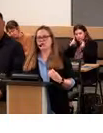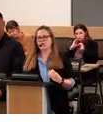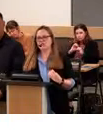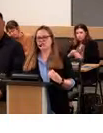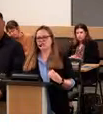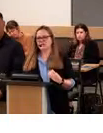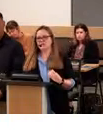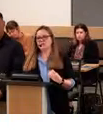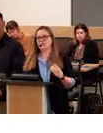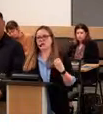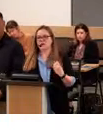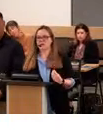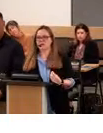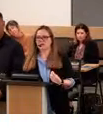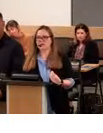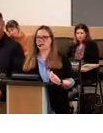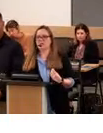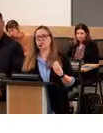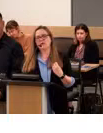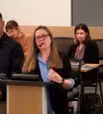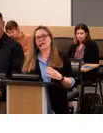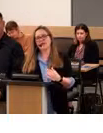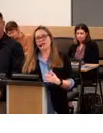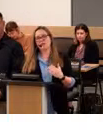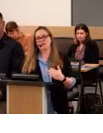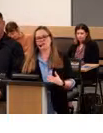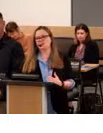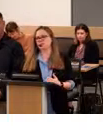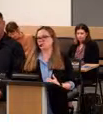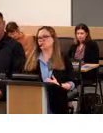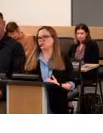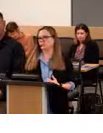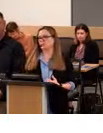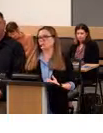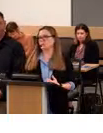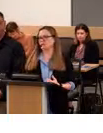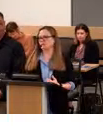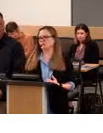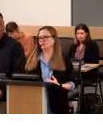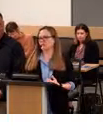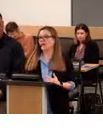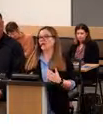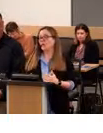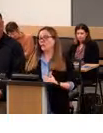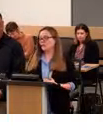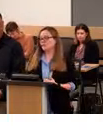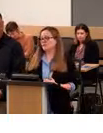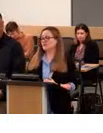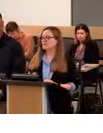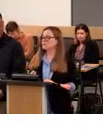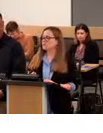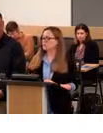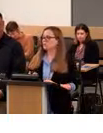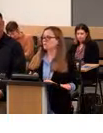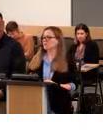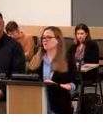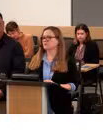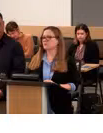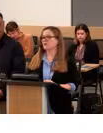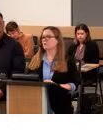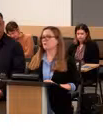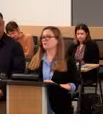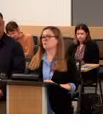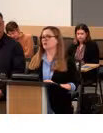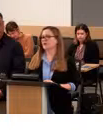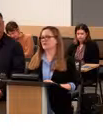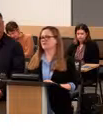offer insight into the context you can't get with an external presenter. However, external presenters are